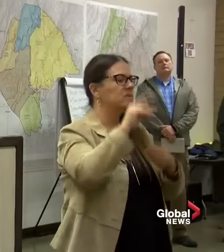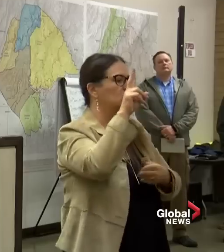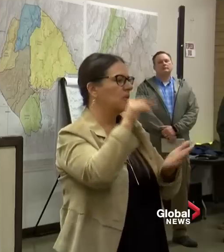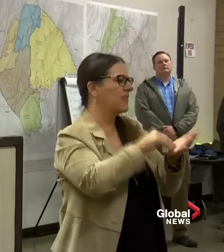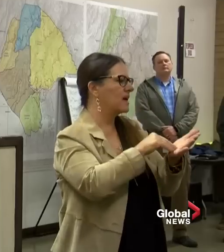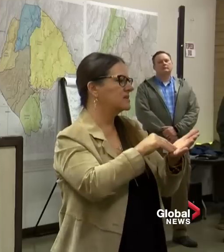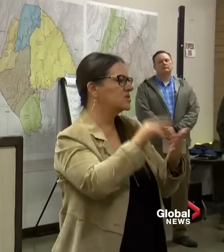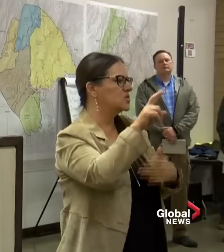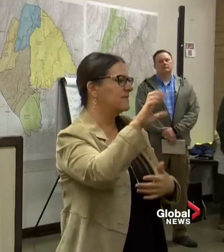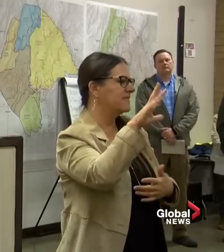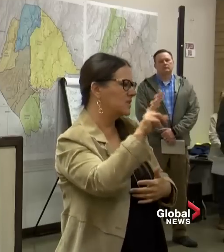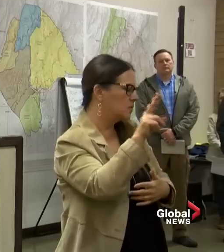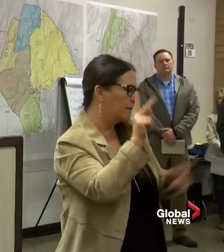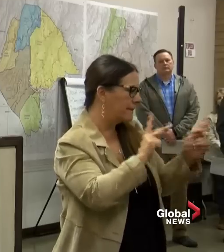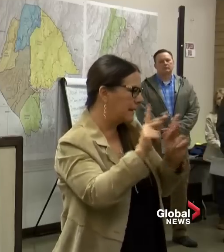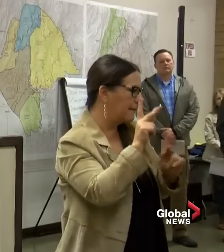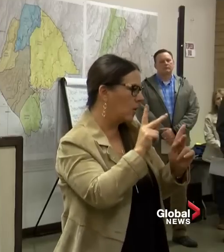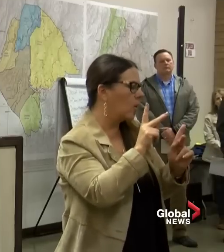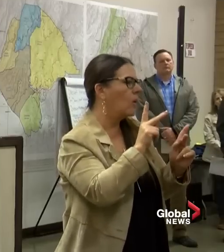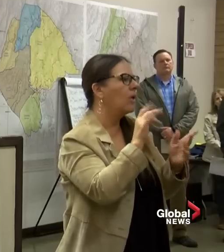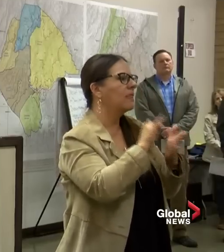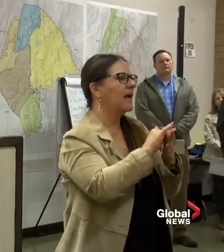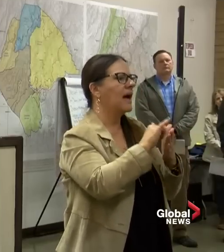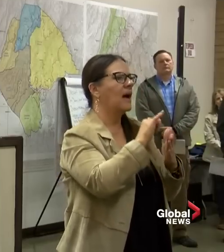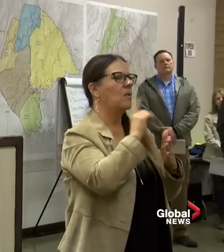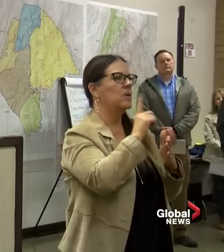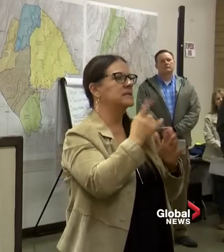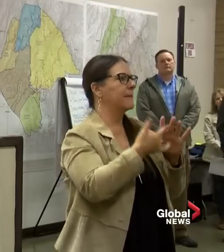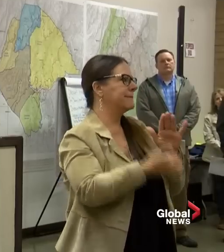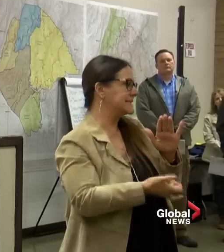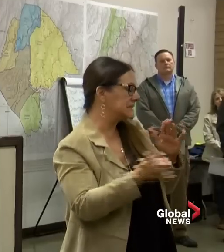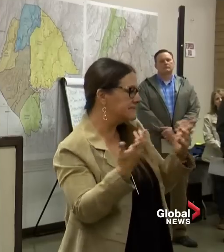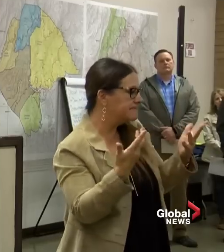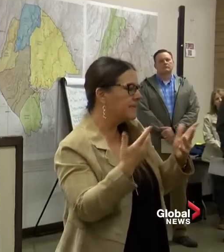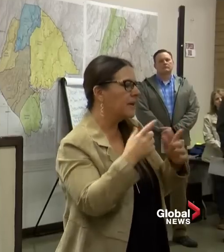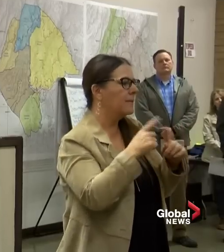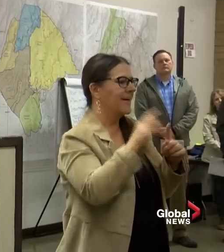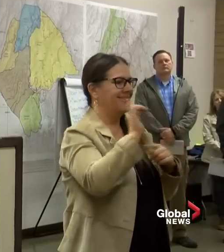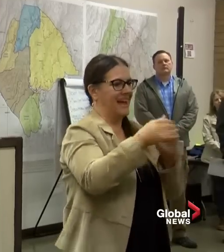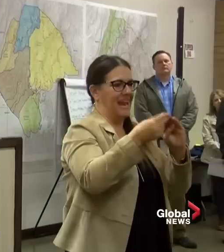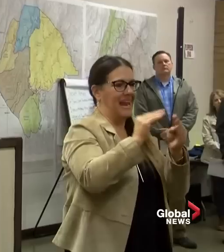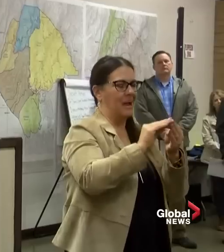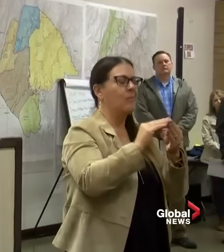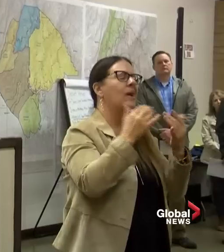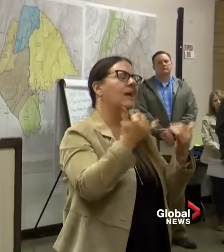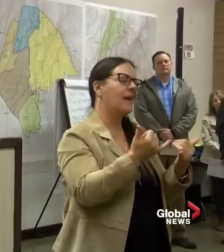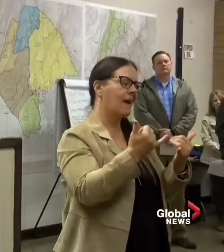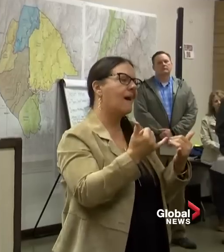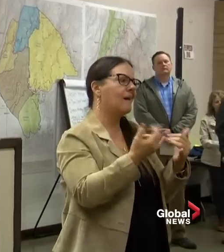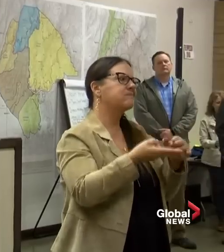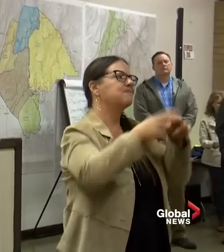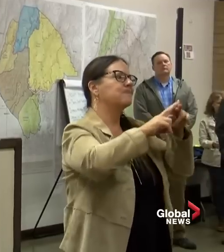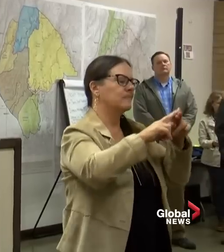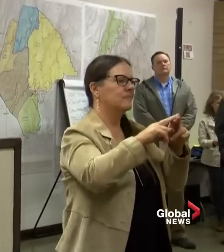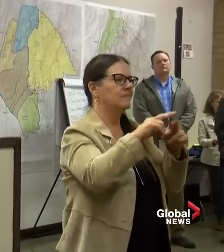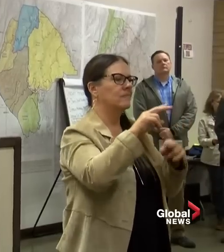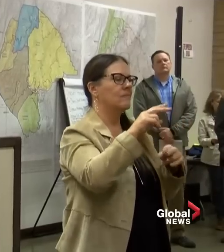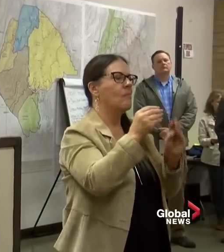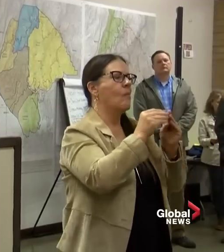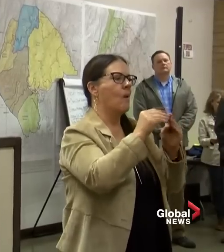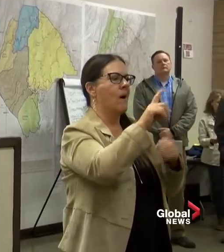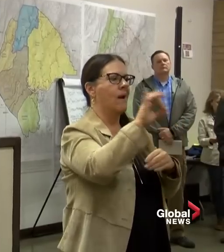were previously listed as unaccounted for. That number has increased by 188 over last